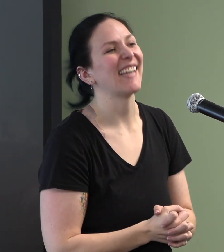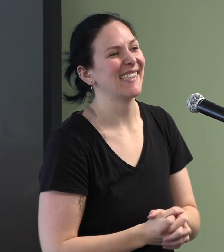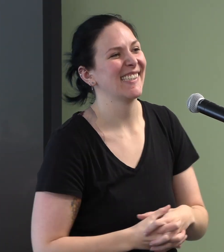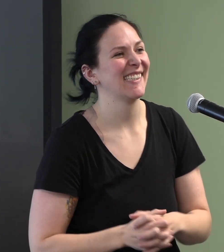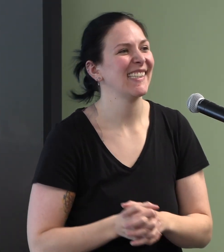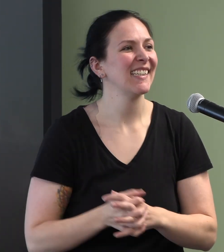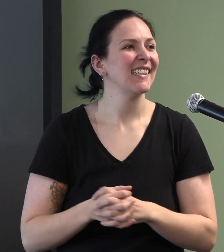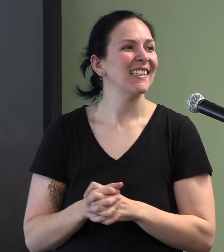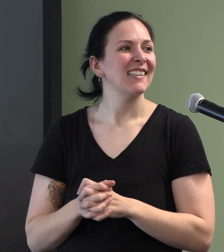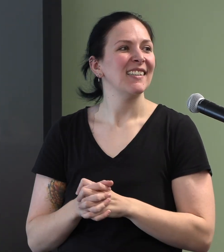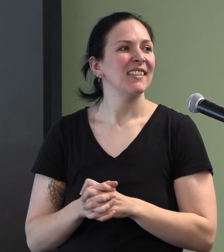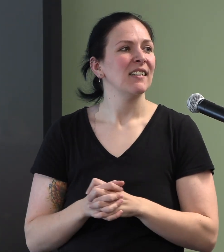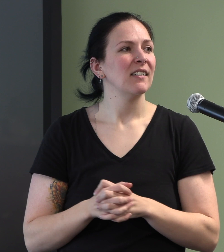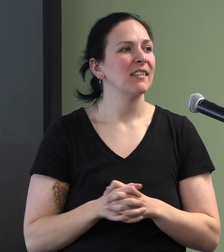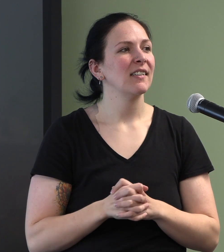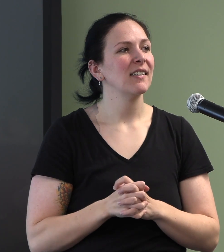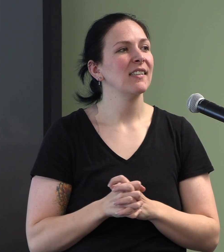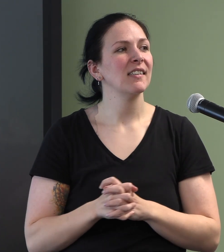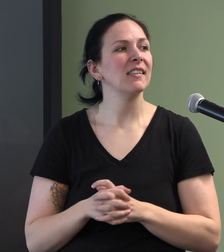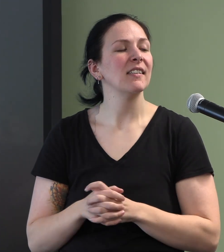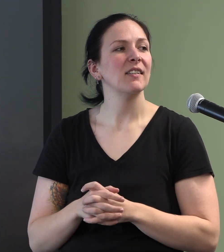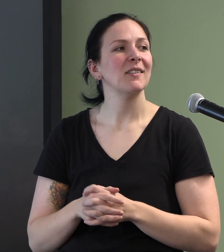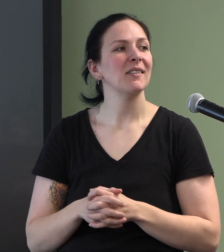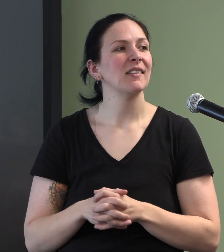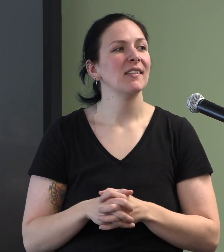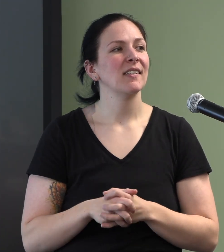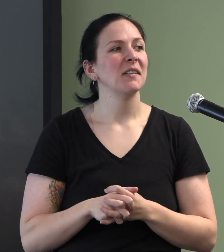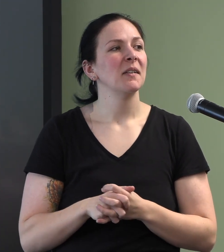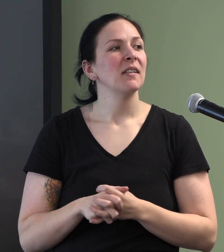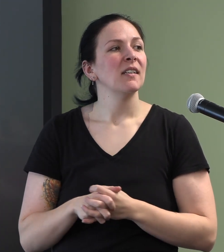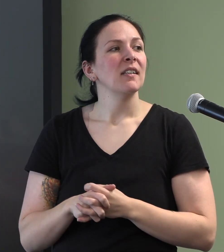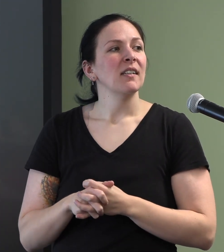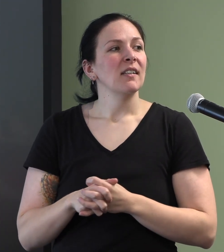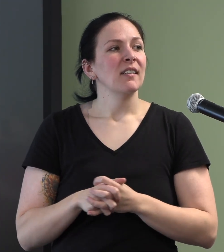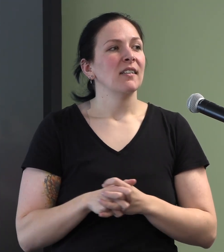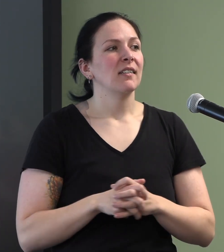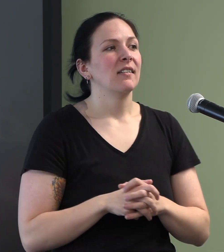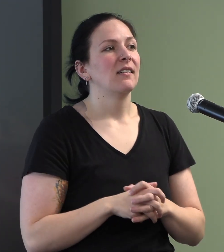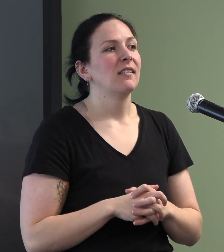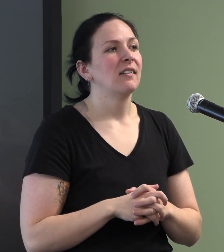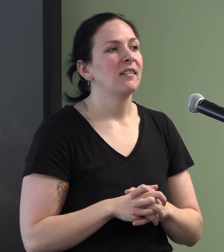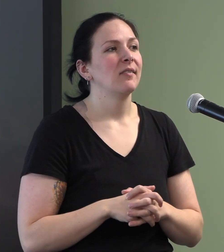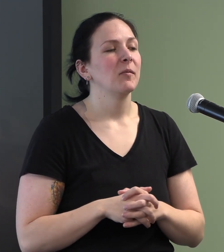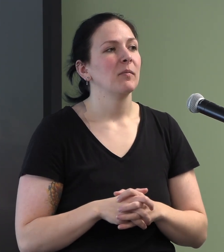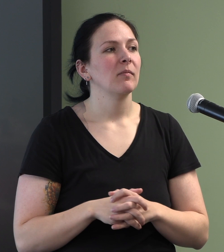Yes. What, like, what advice do you have for someone who maybe wants